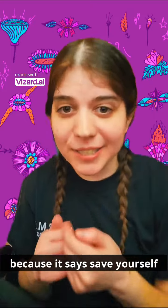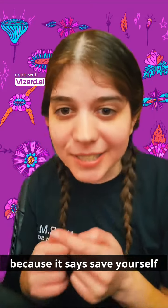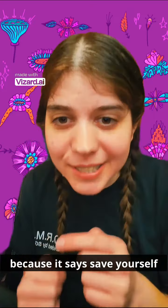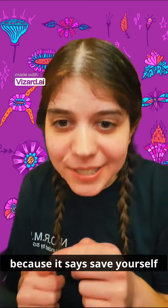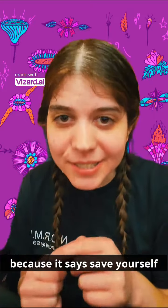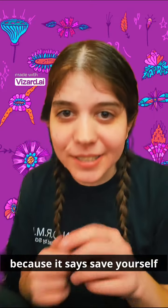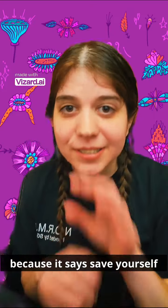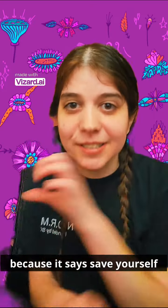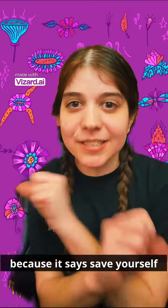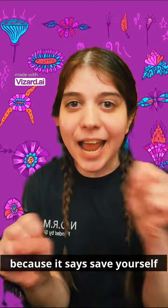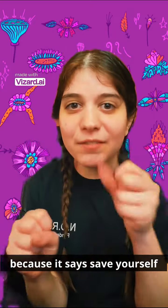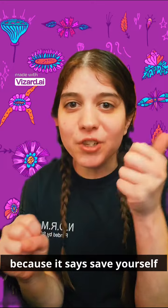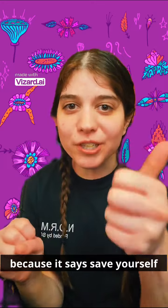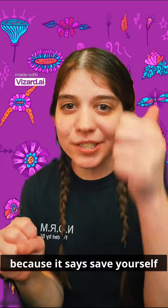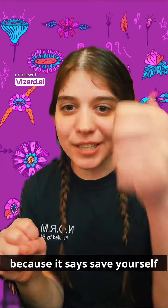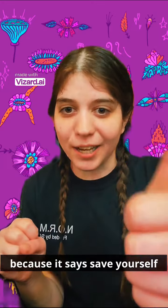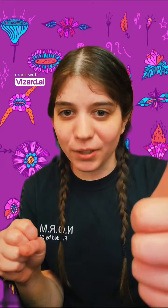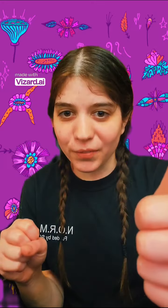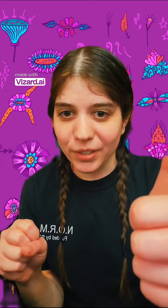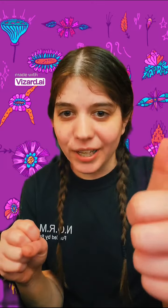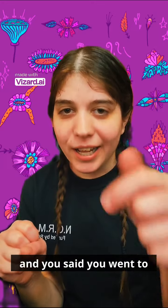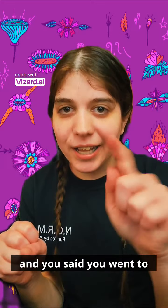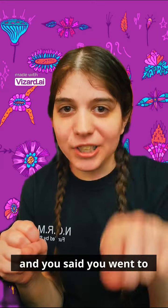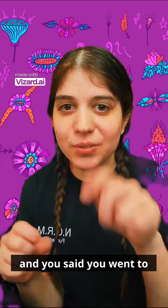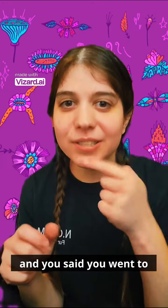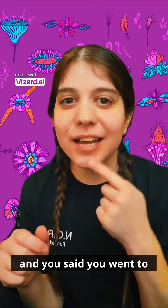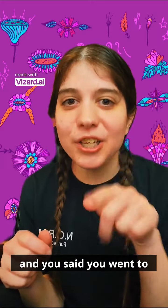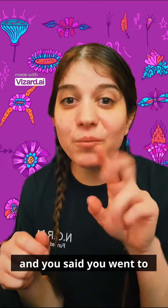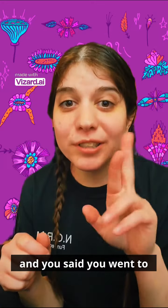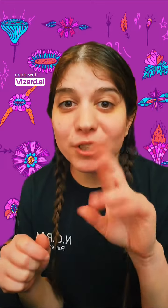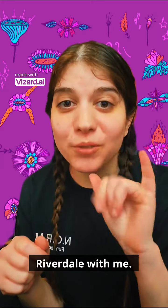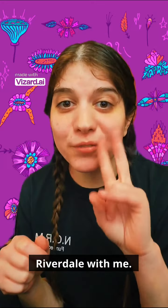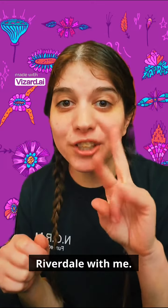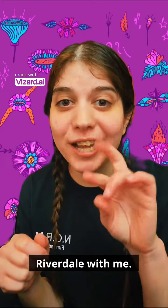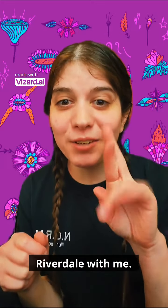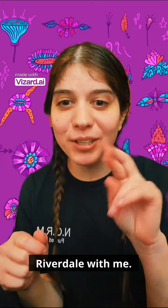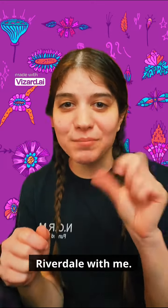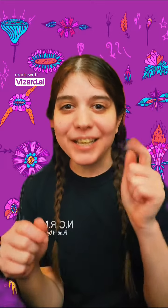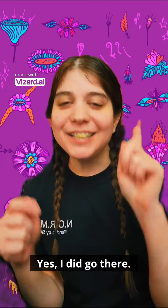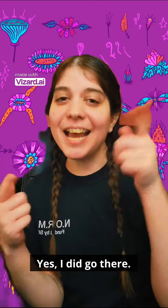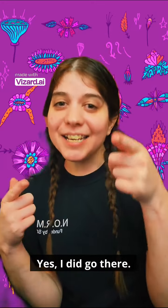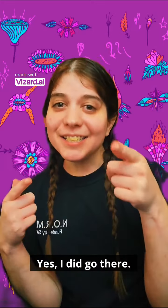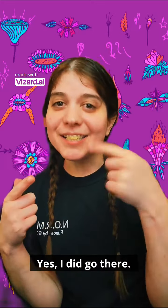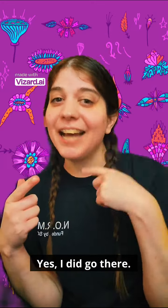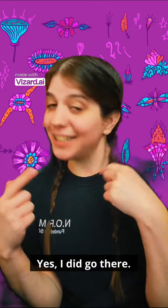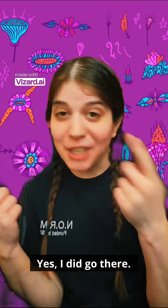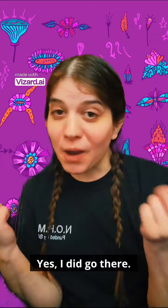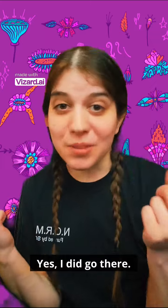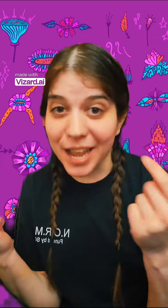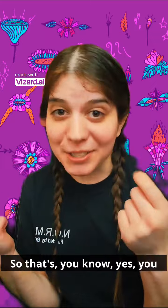says save yourself, and you said you went to Riverdale with me. Yes, I did go there, so